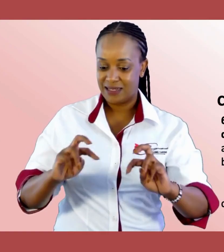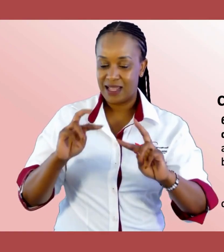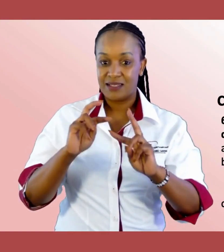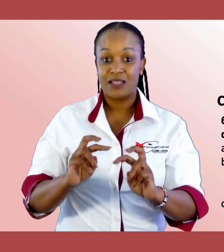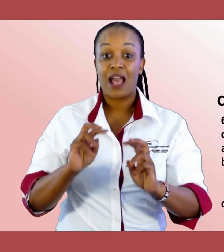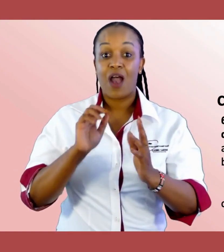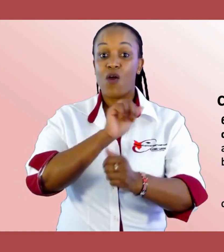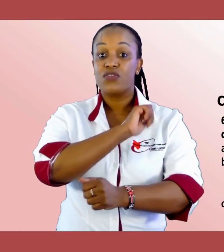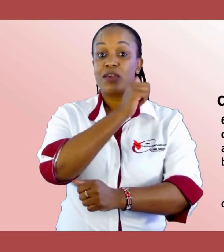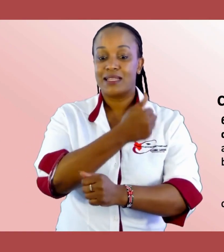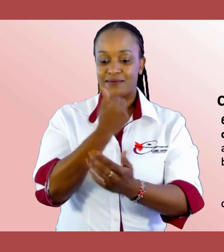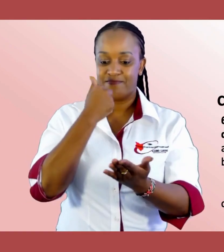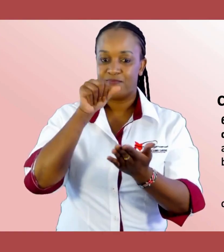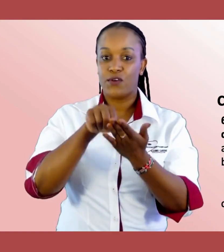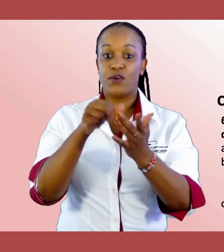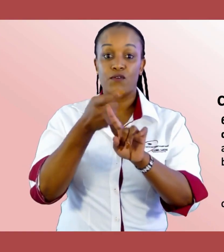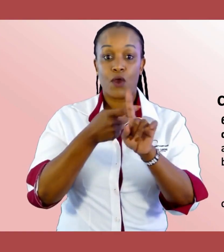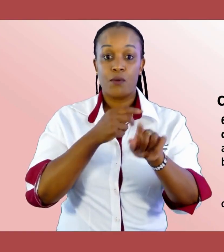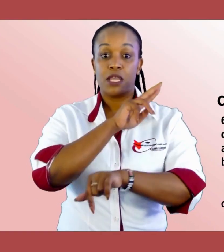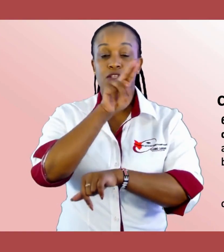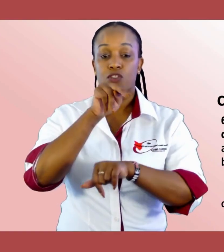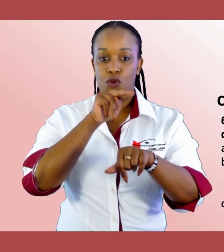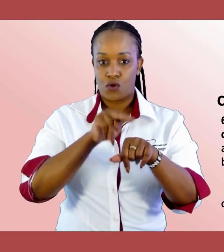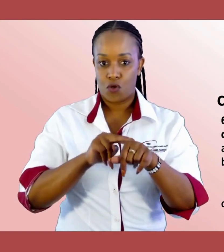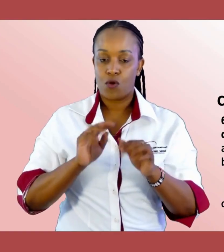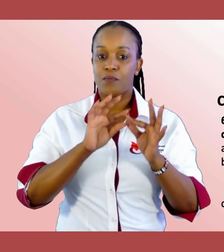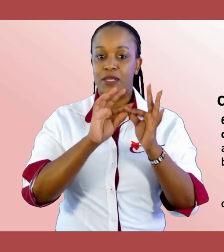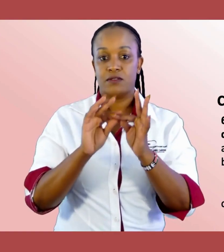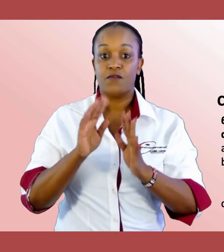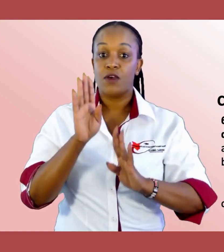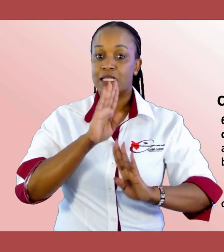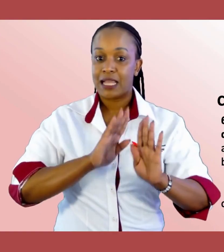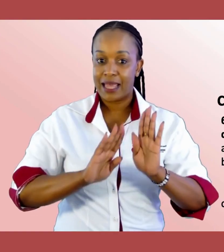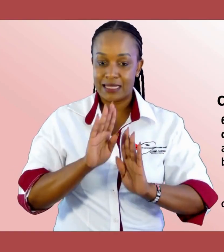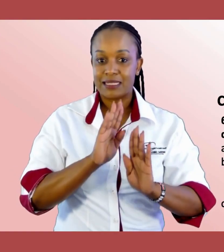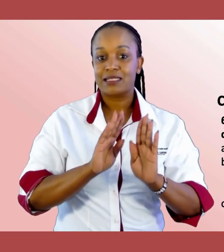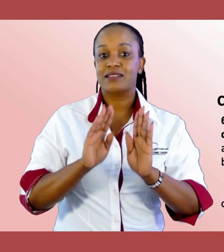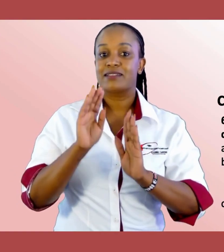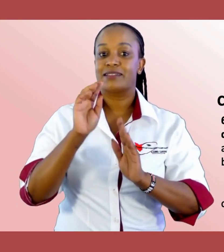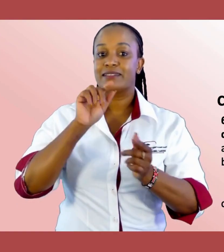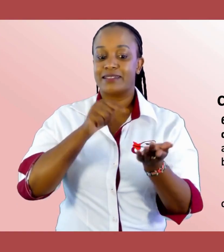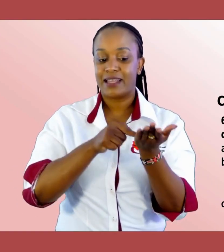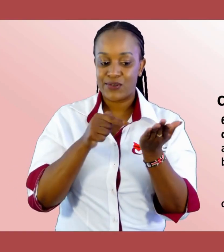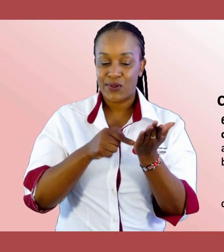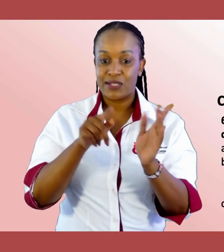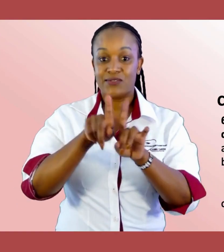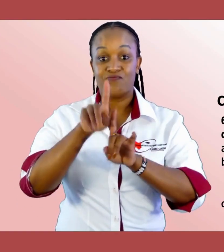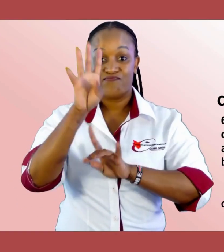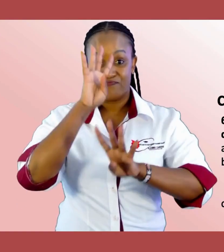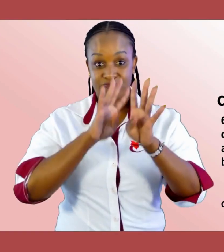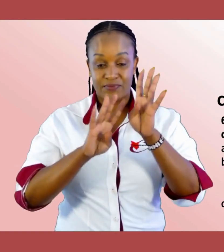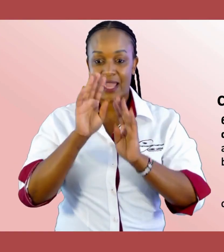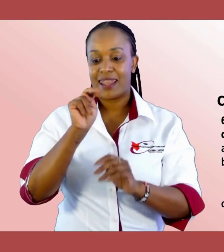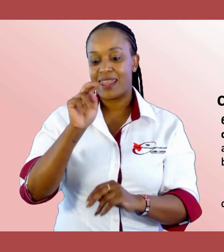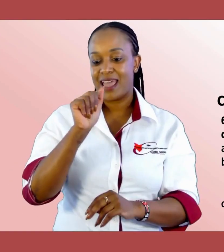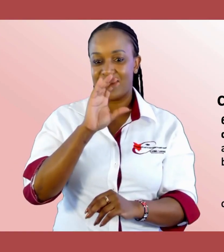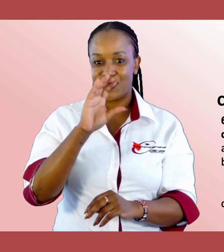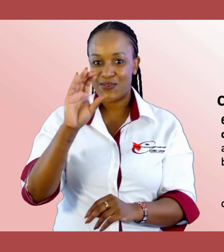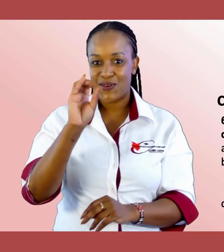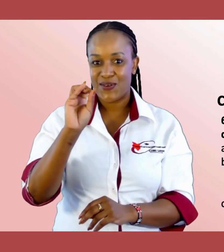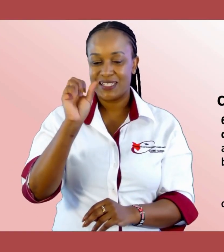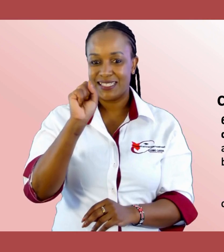research authorization letter from National Commission for Science, Technology and Innovation,